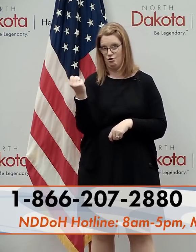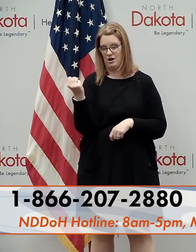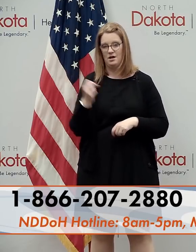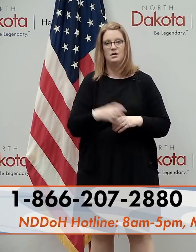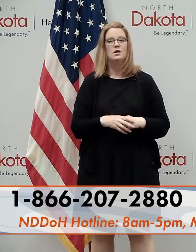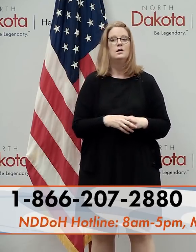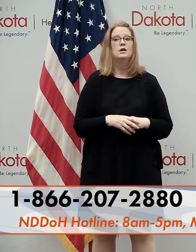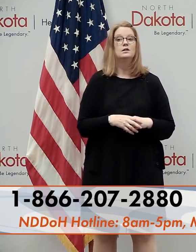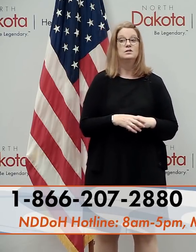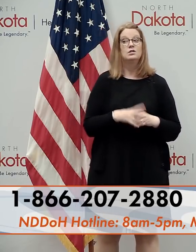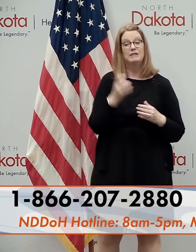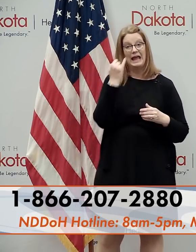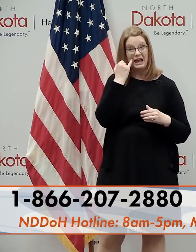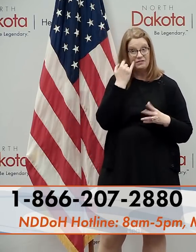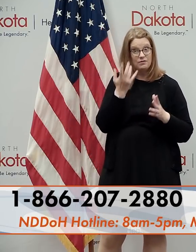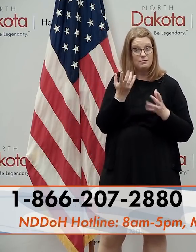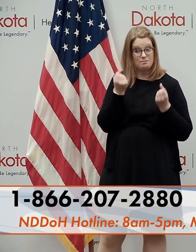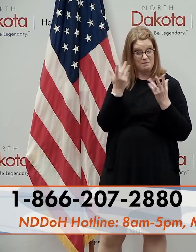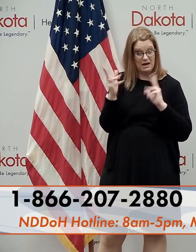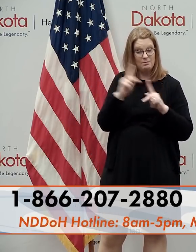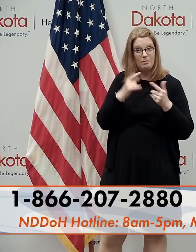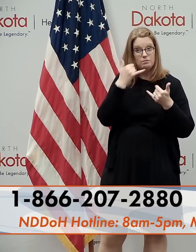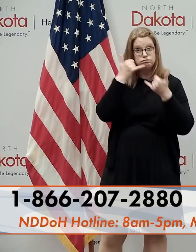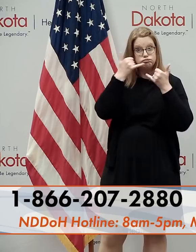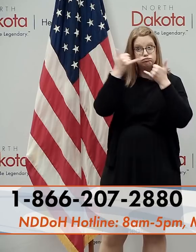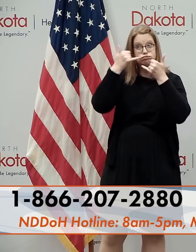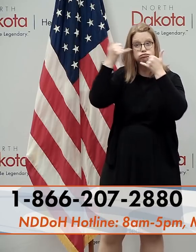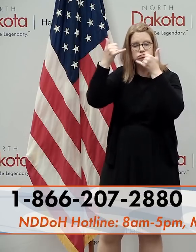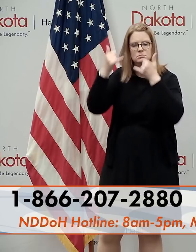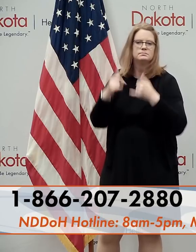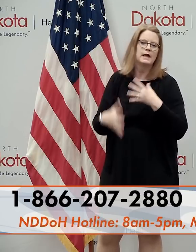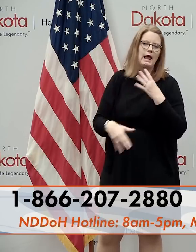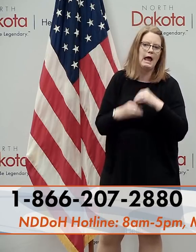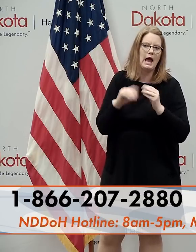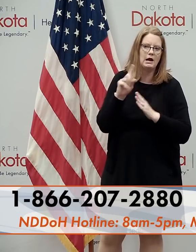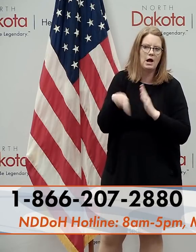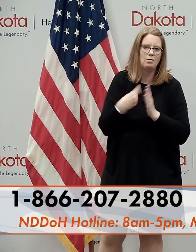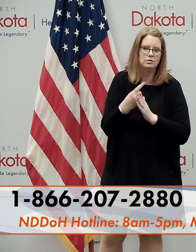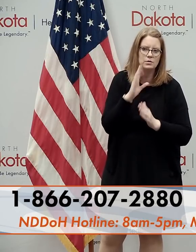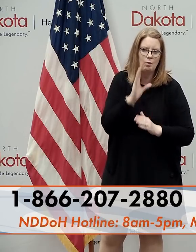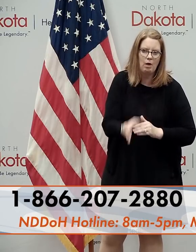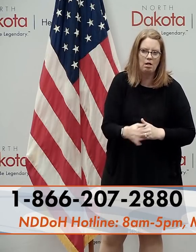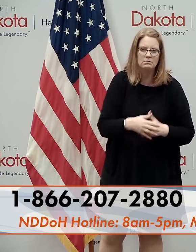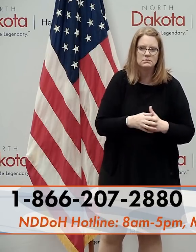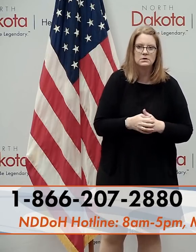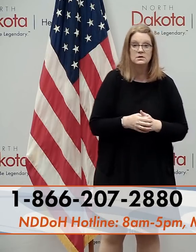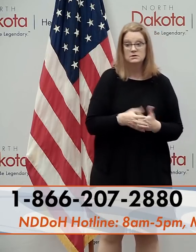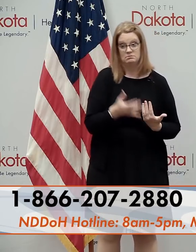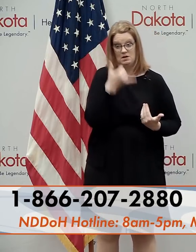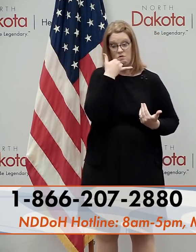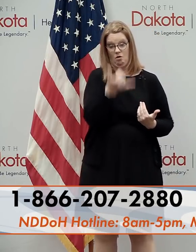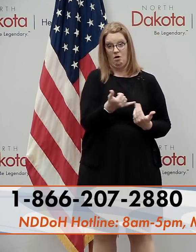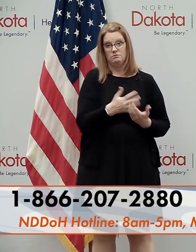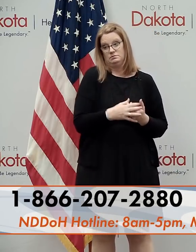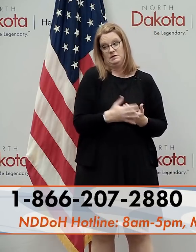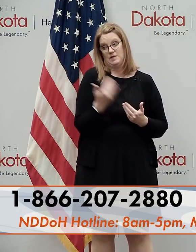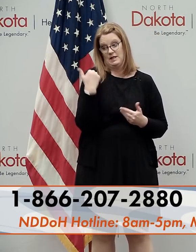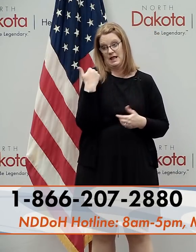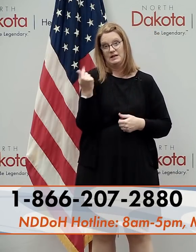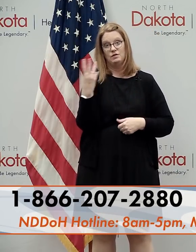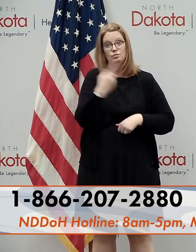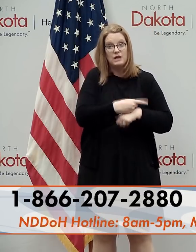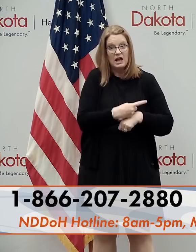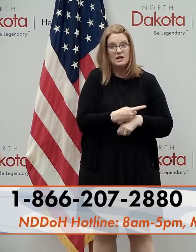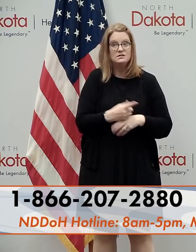If volume picks up, we'll expand the hours again on that. But again, please call us or call us right now if in the last few days or